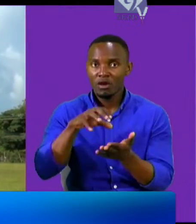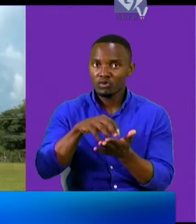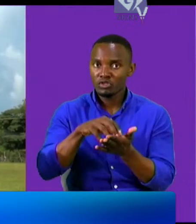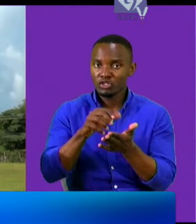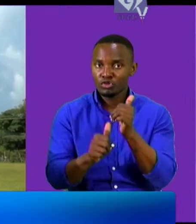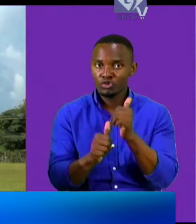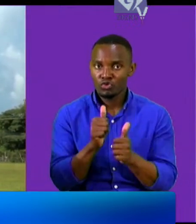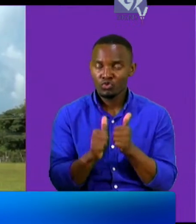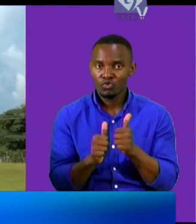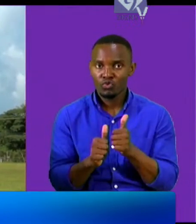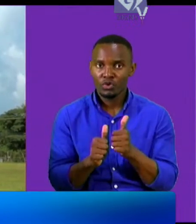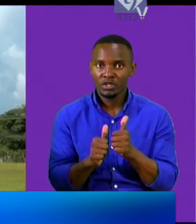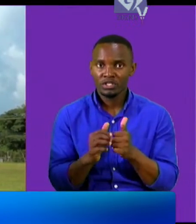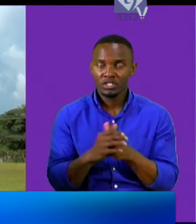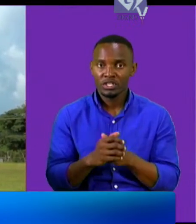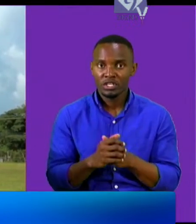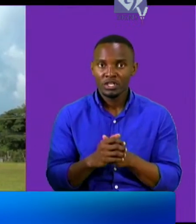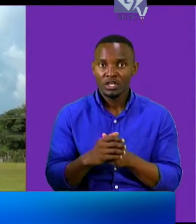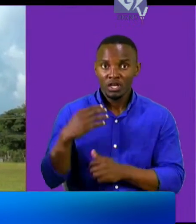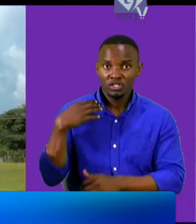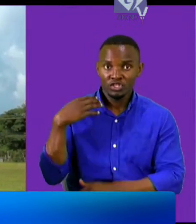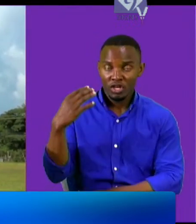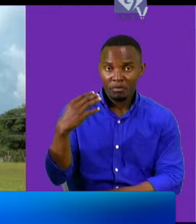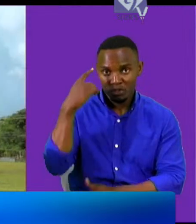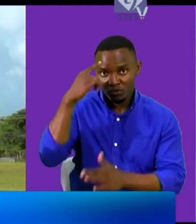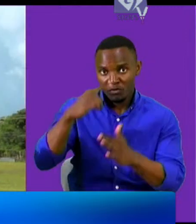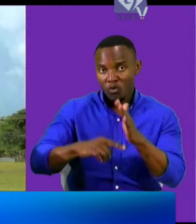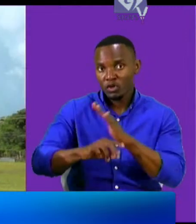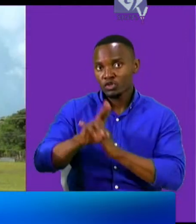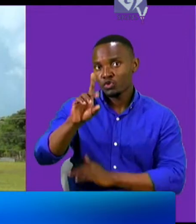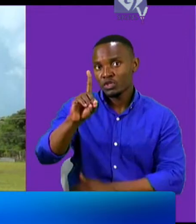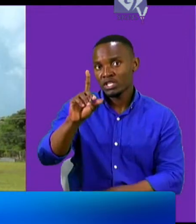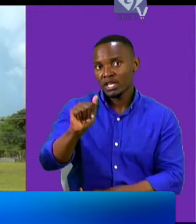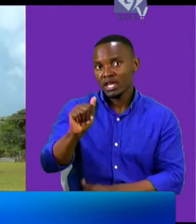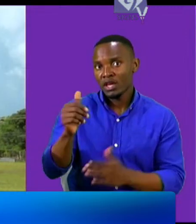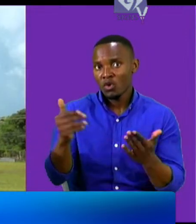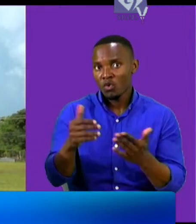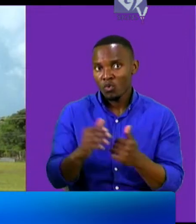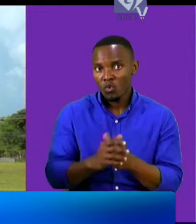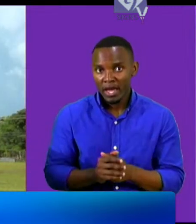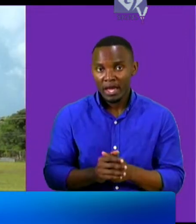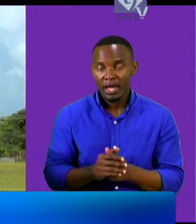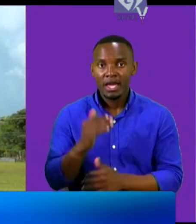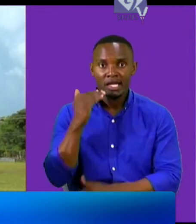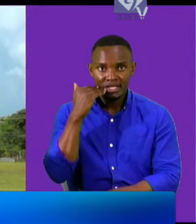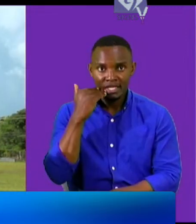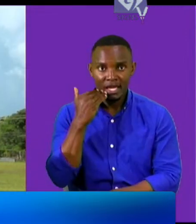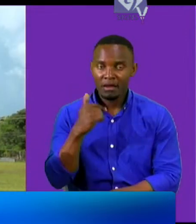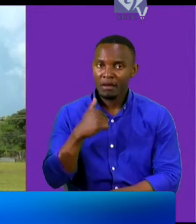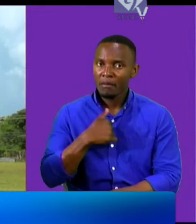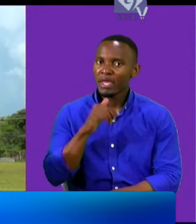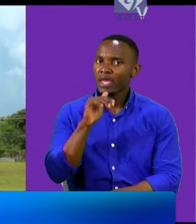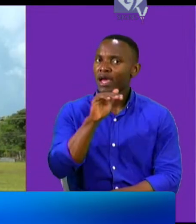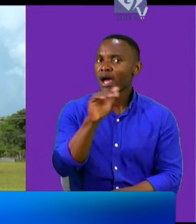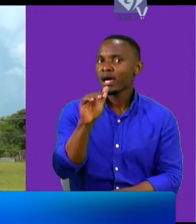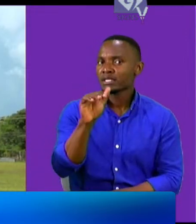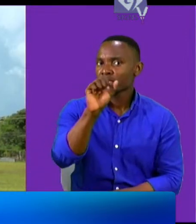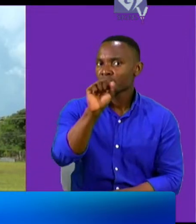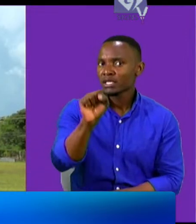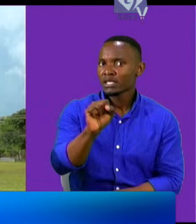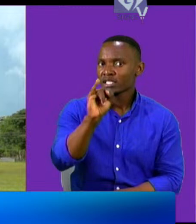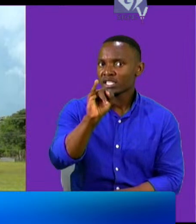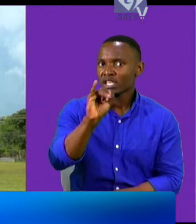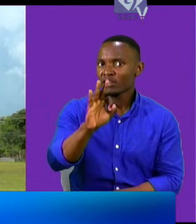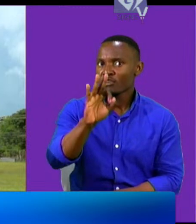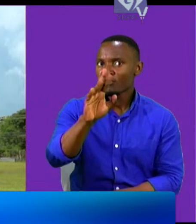mwenyekiti wa chama wa UDA hapa Siaya. Nataka kumuuliza Bwana Sifuna, badala ya kuingilia